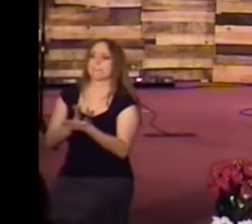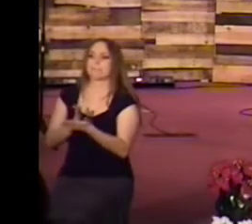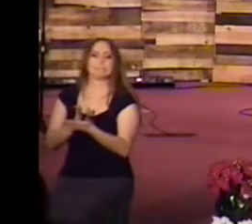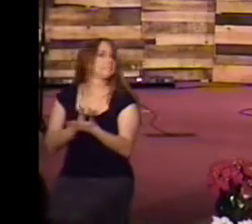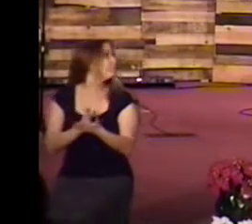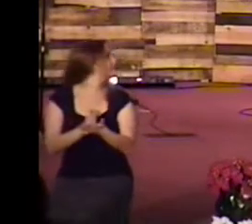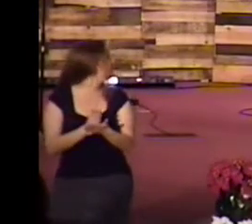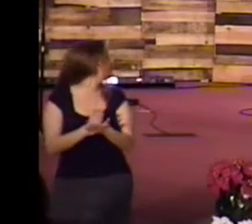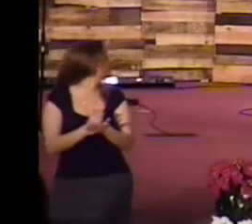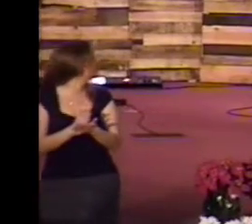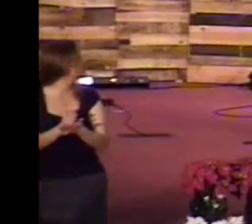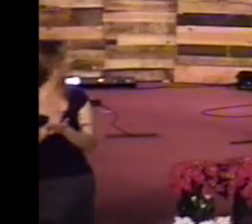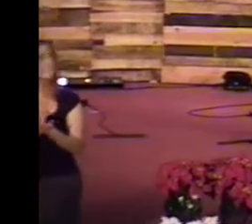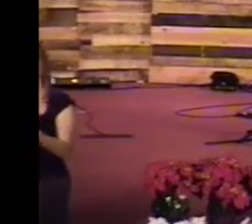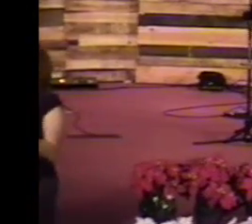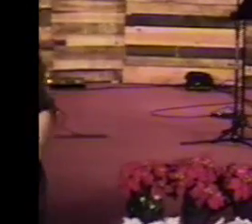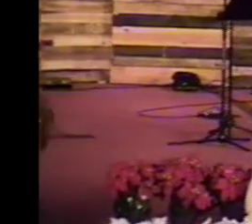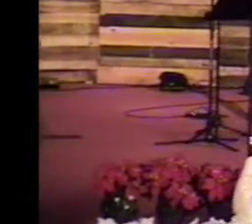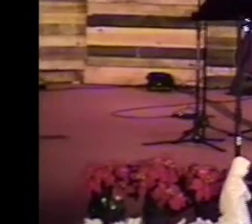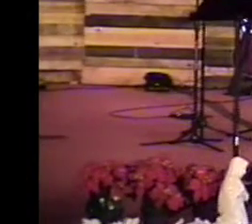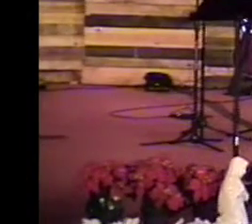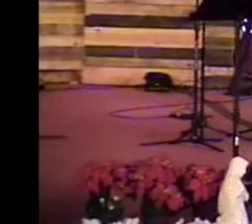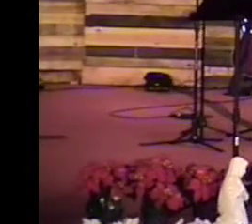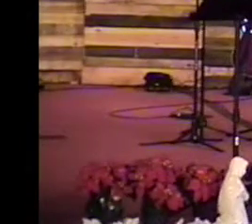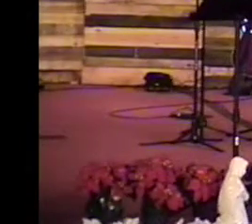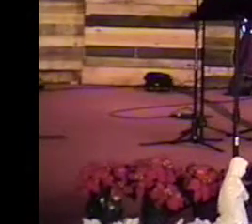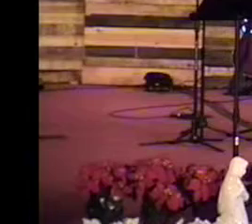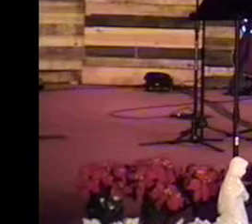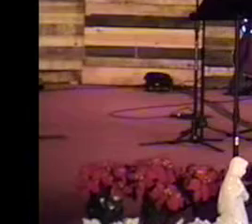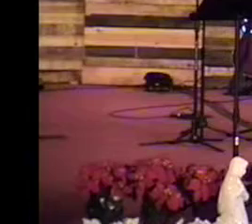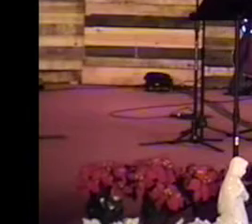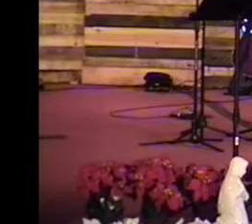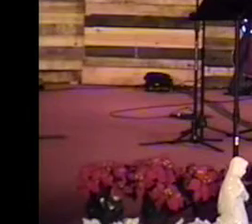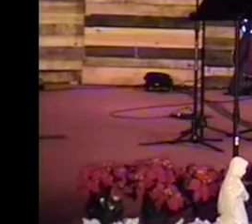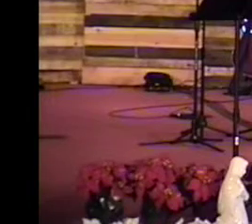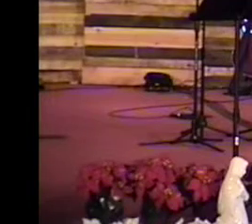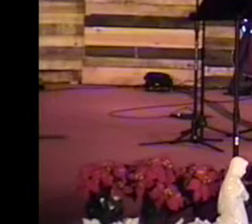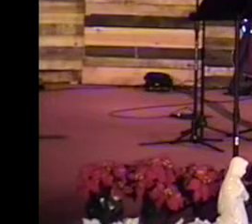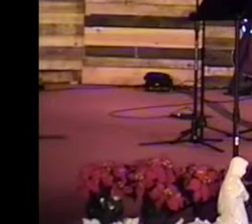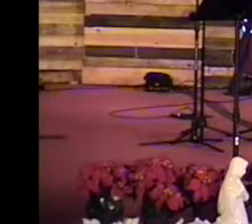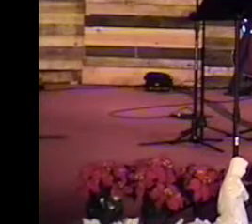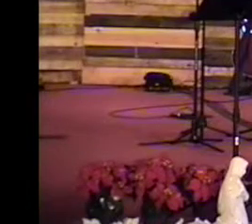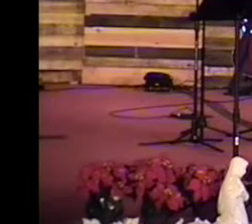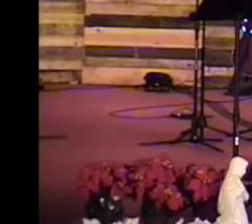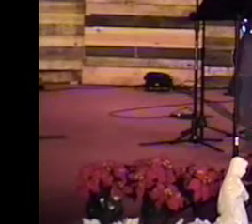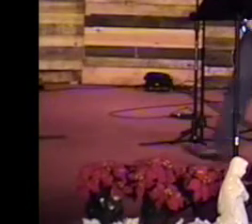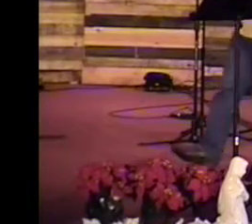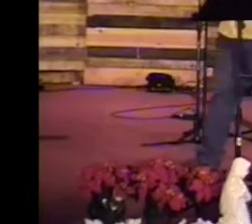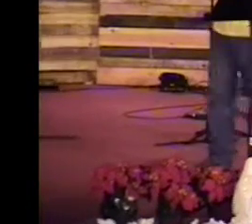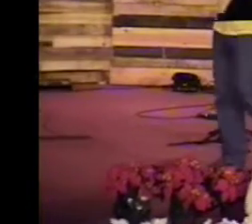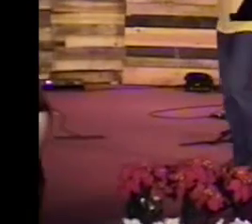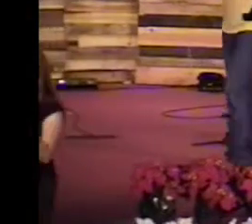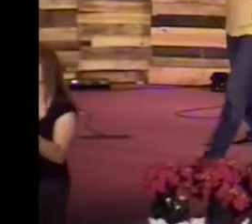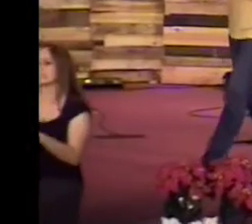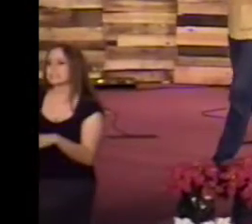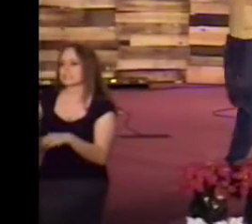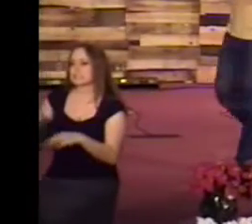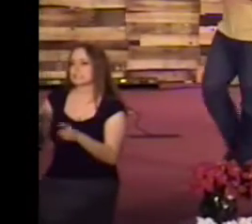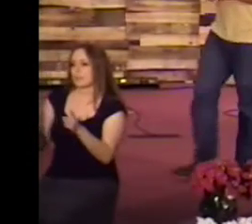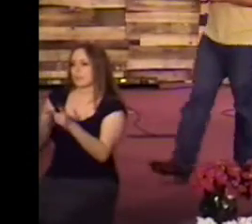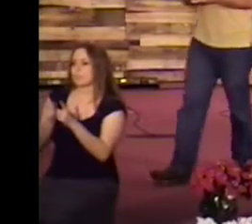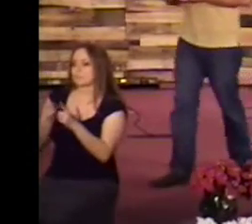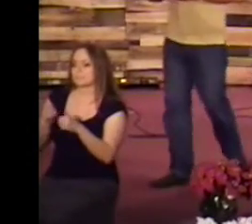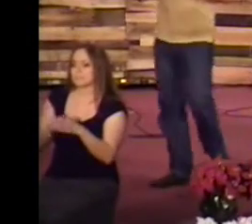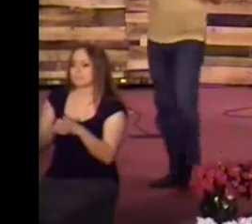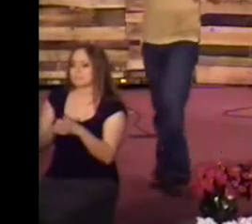spot. Jesus stops and gives thanks when basic needs are met. And he gives a really cool story that happens